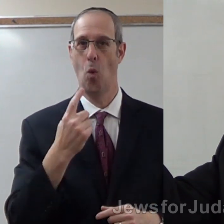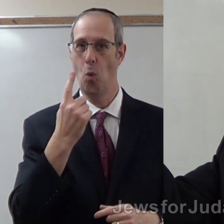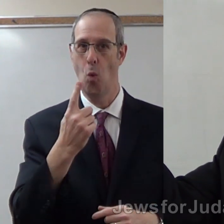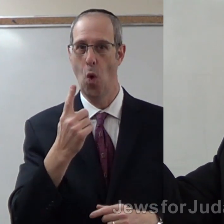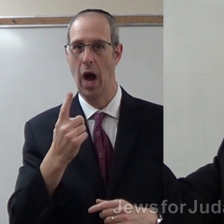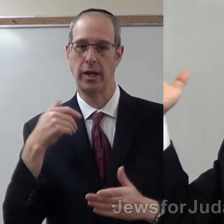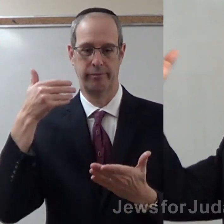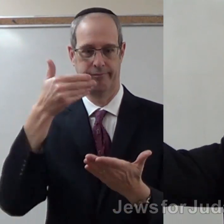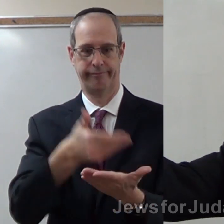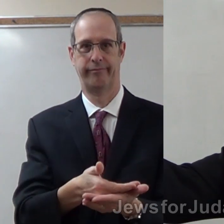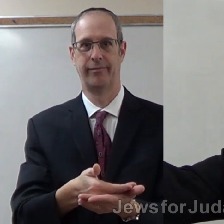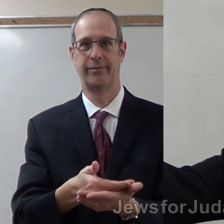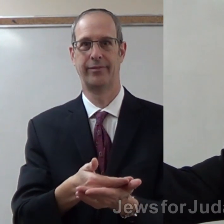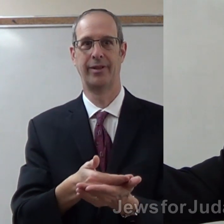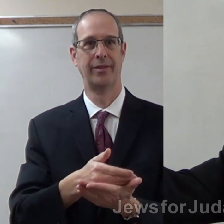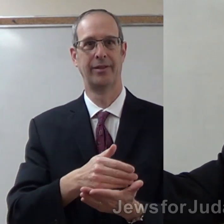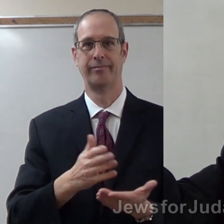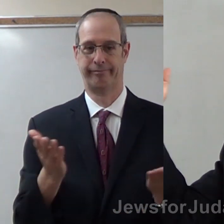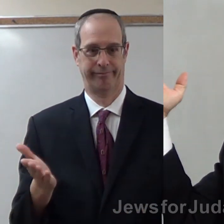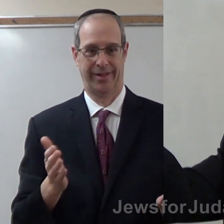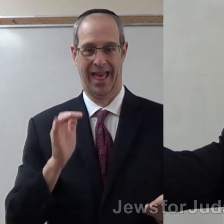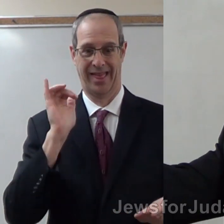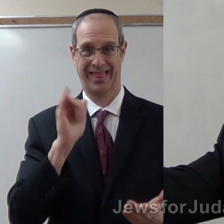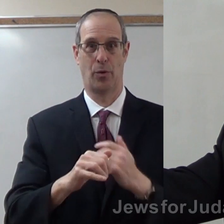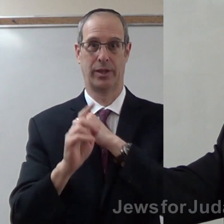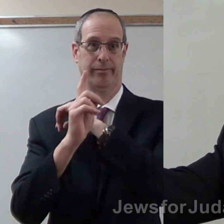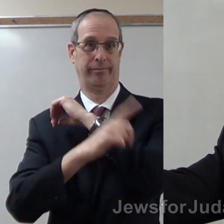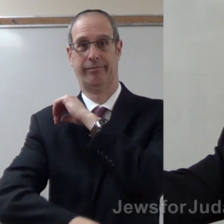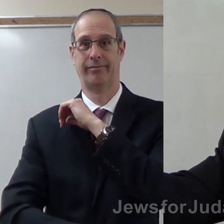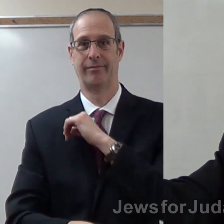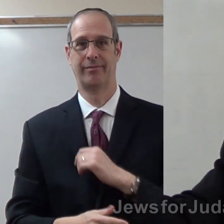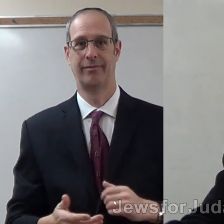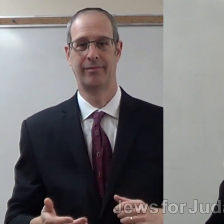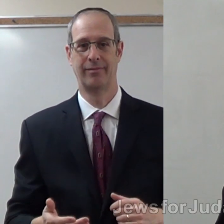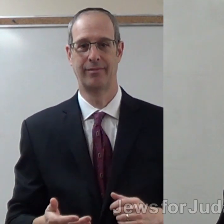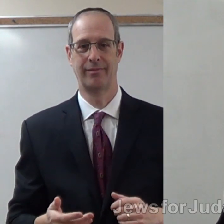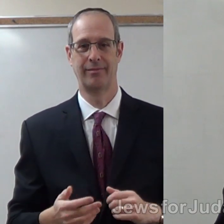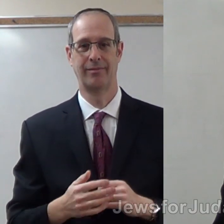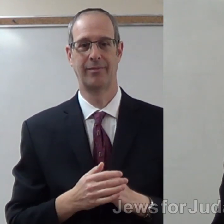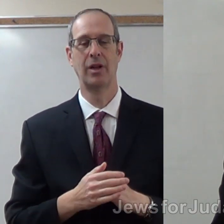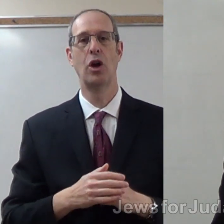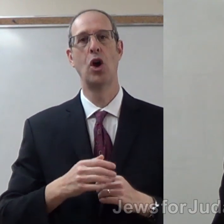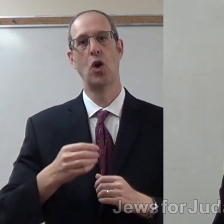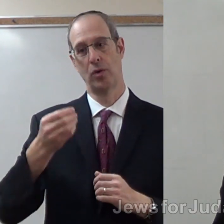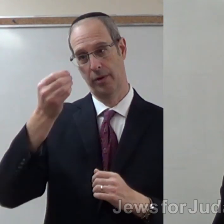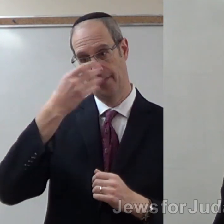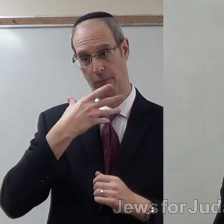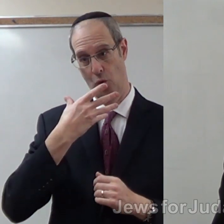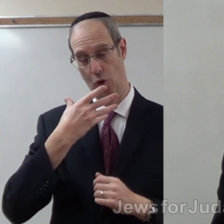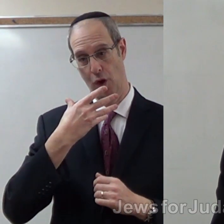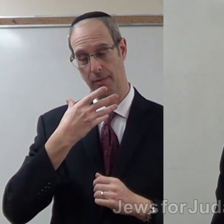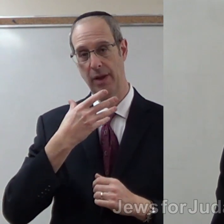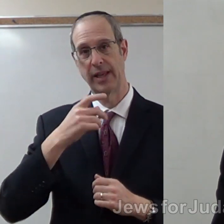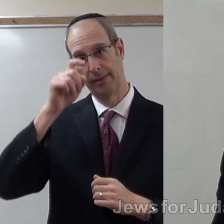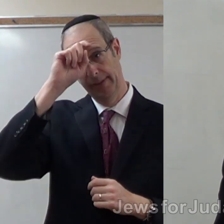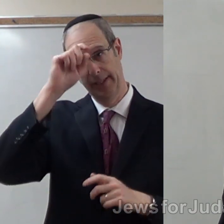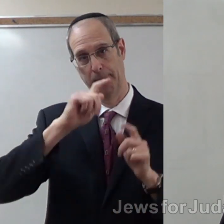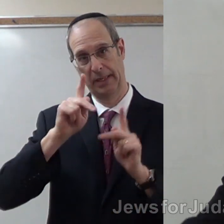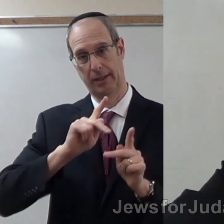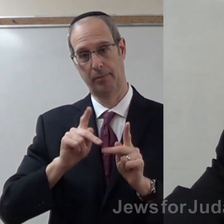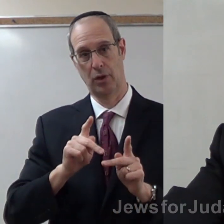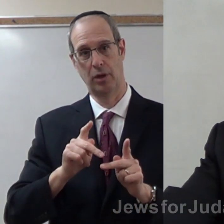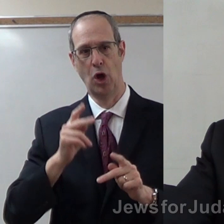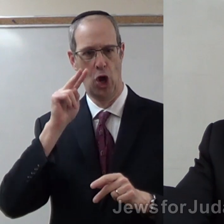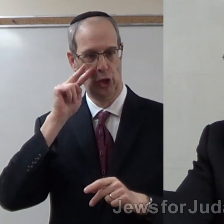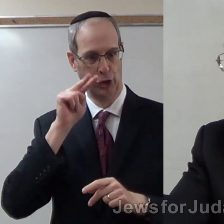came. That was the whole plague. One frog came. And we're told that the Egyptians, when